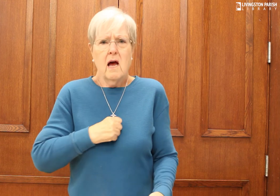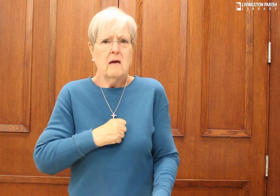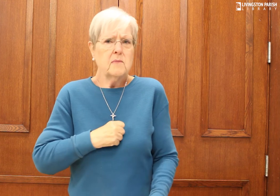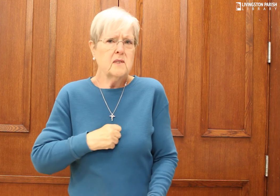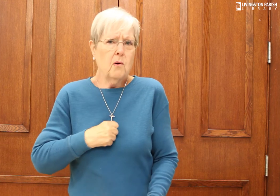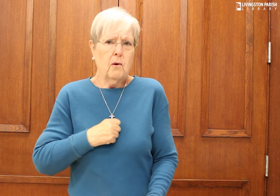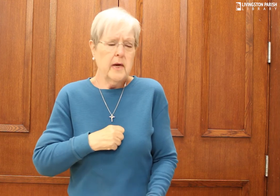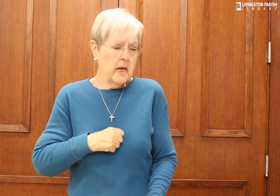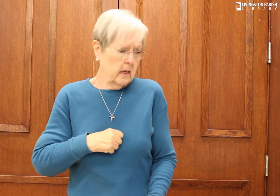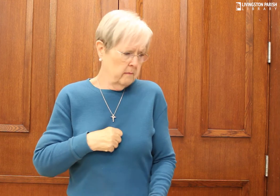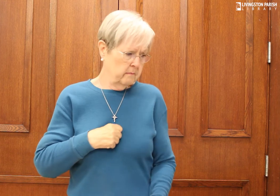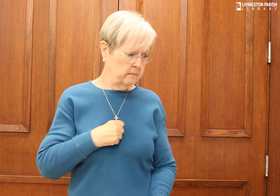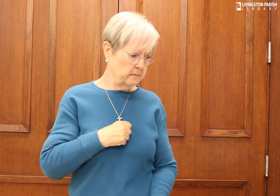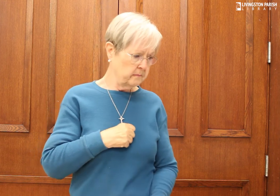I'm sorry.